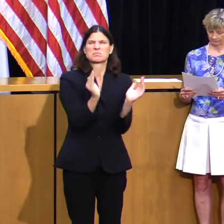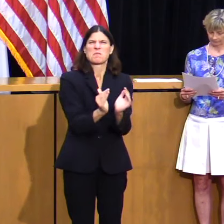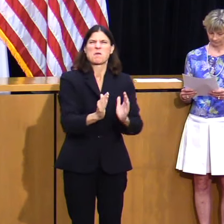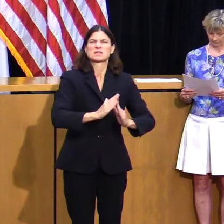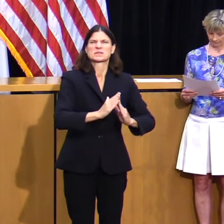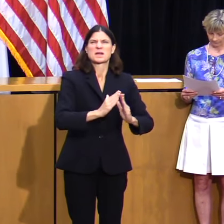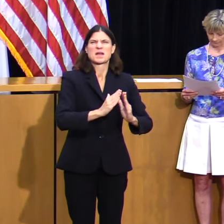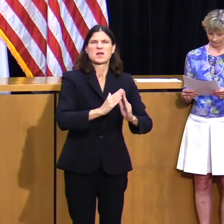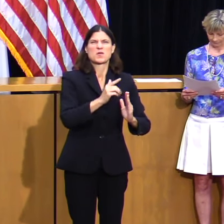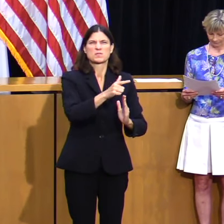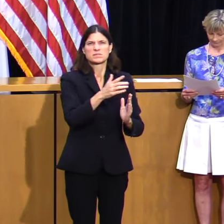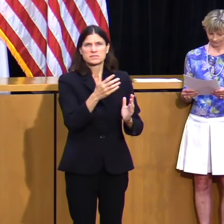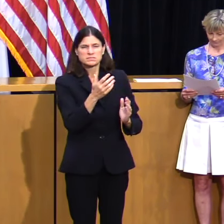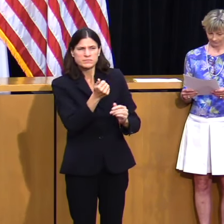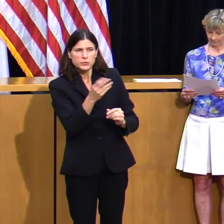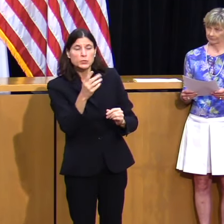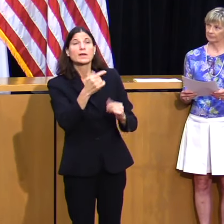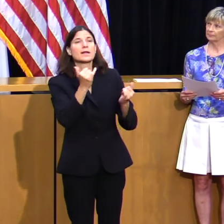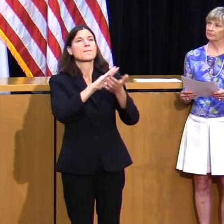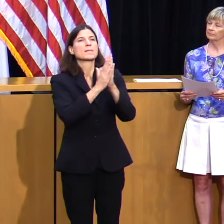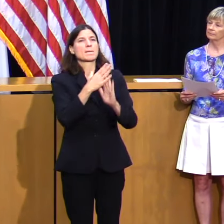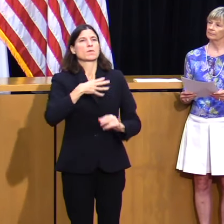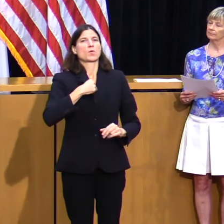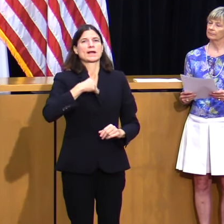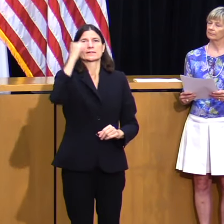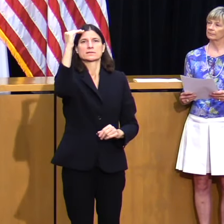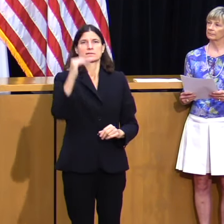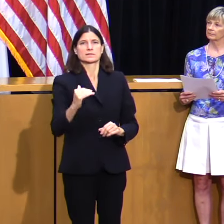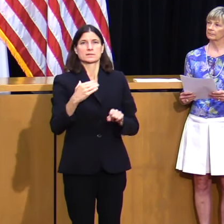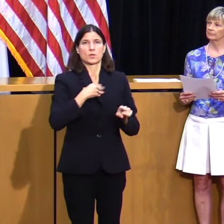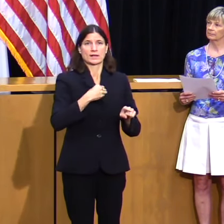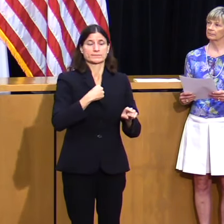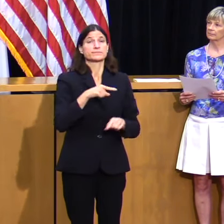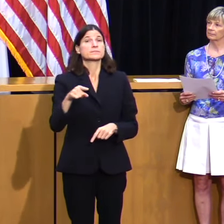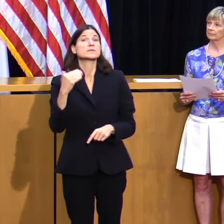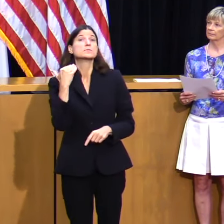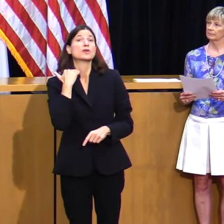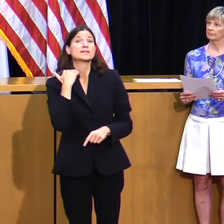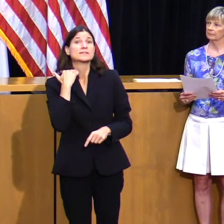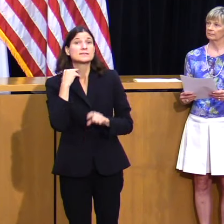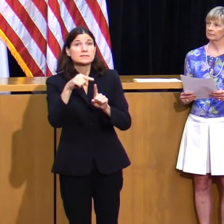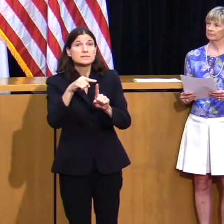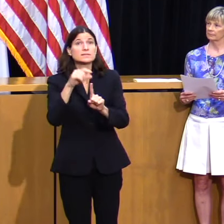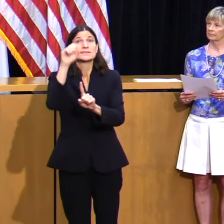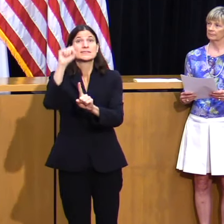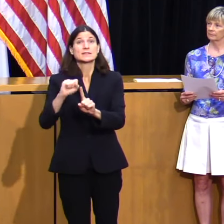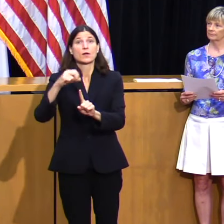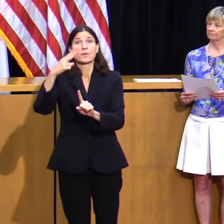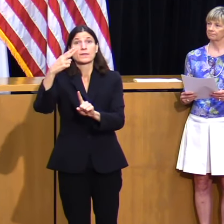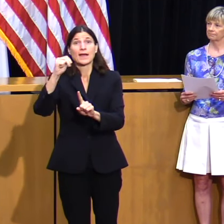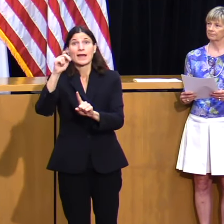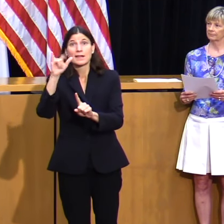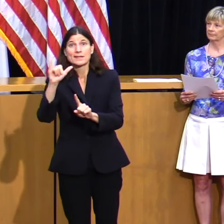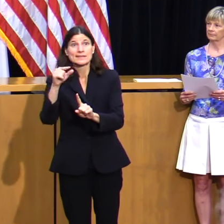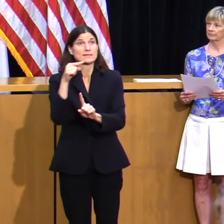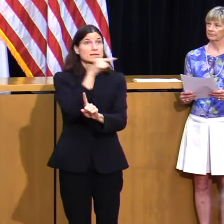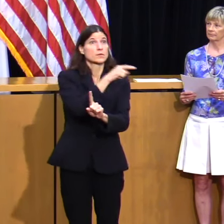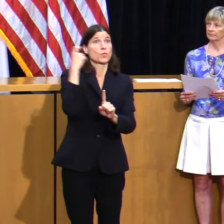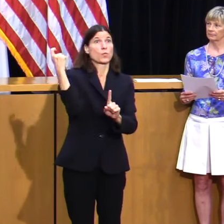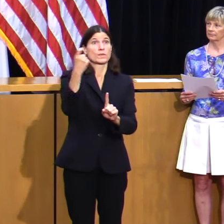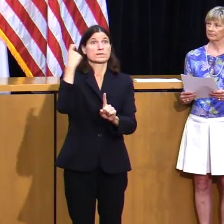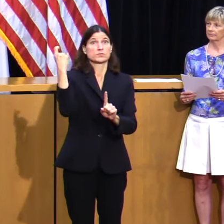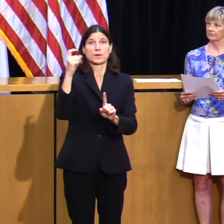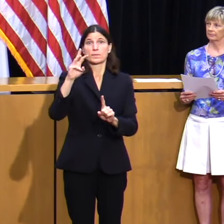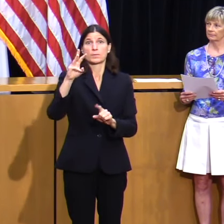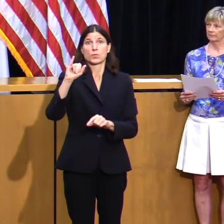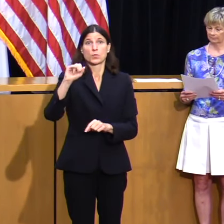category. Brockton, South Hadley, and Winthrop moved from moderate risk to high risk. Obviously, we're going to see